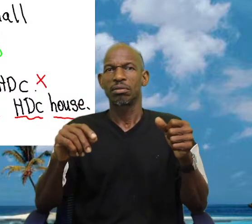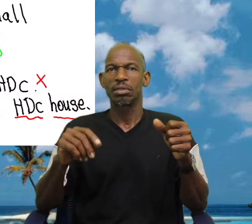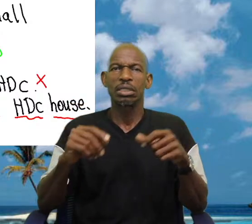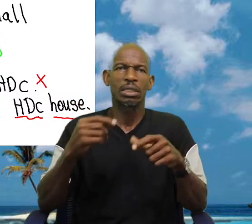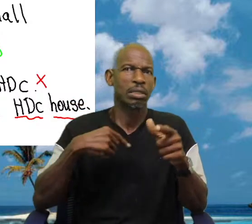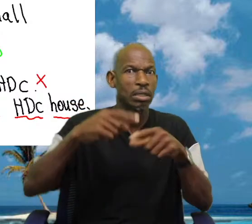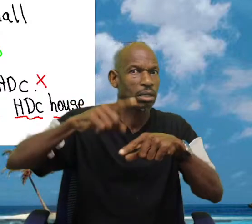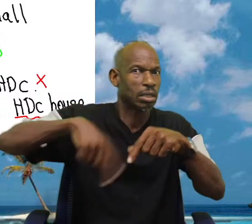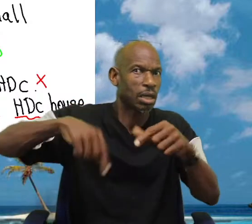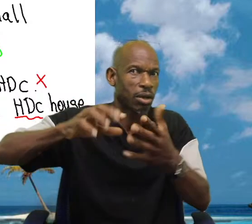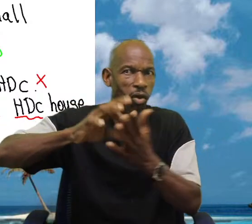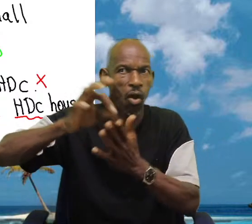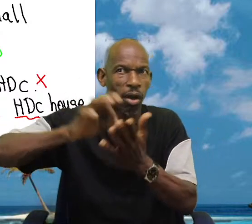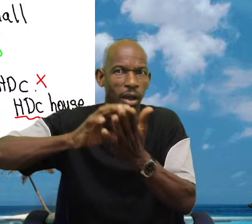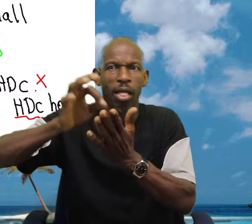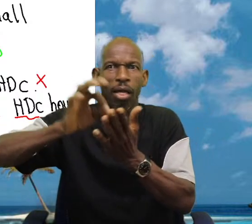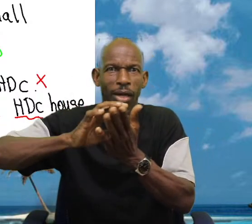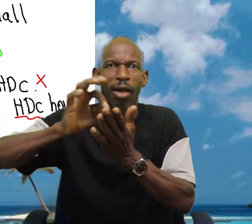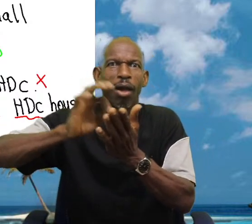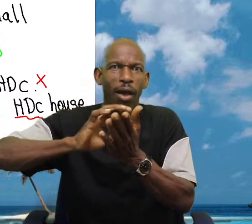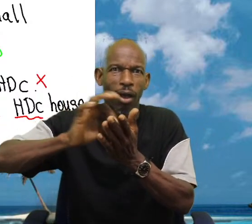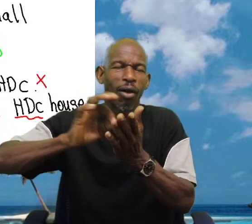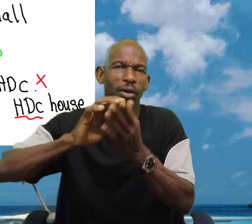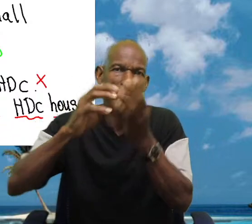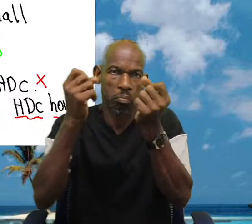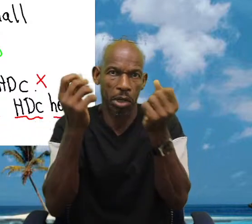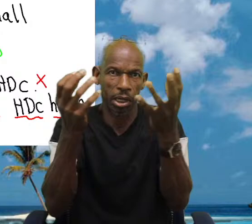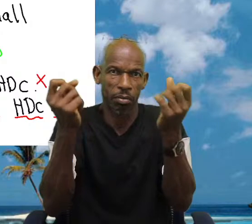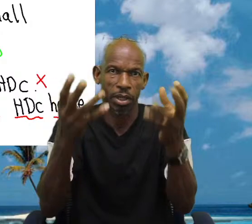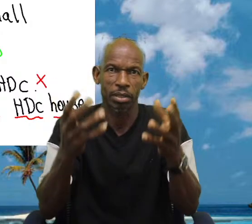rules. I cannot count the rules.